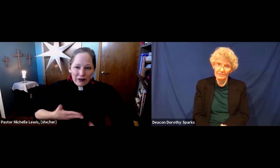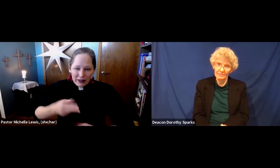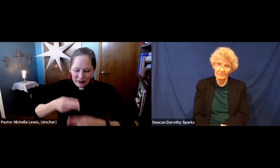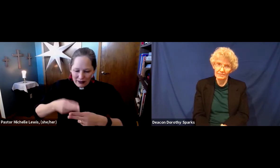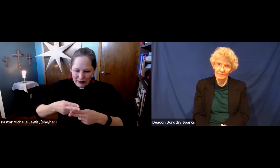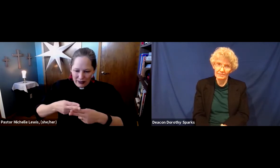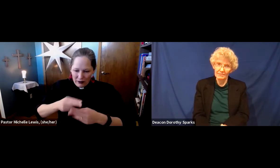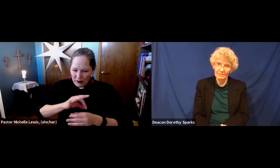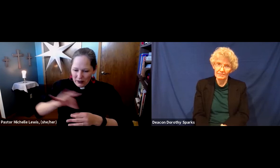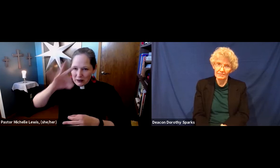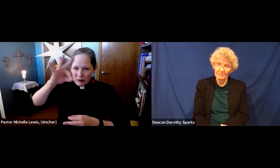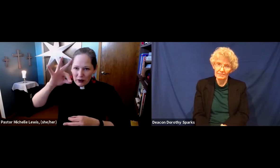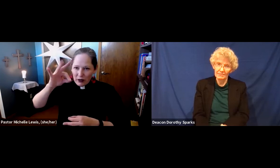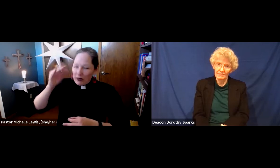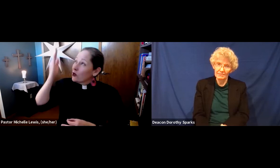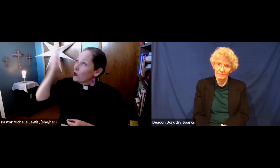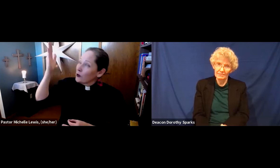and the Spirit,